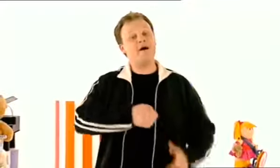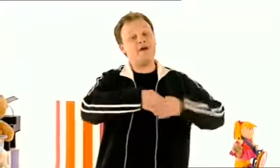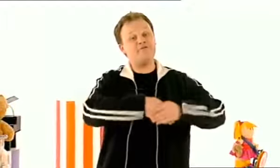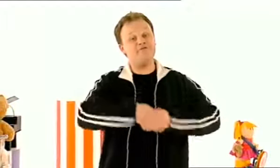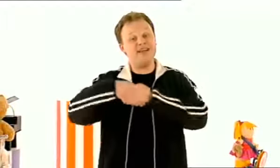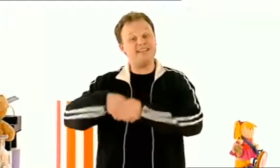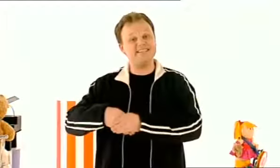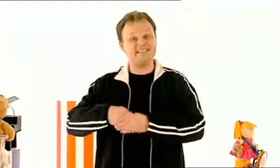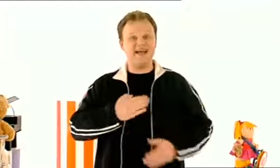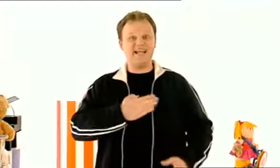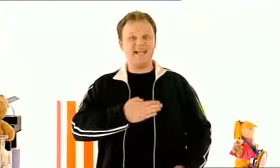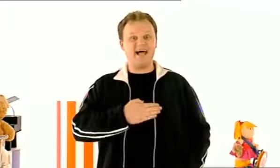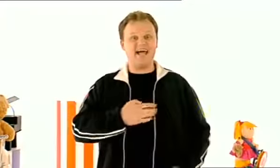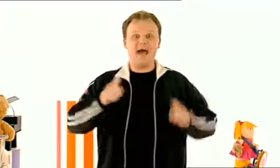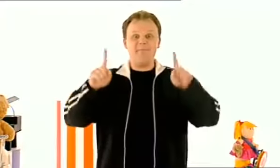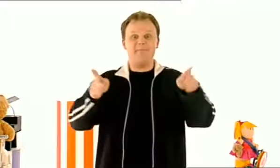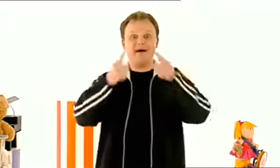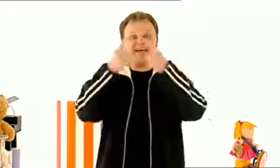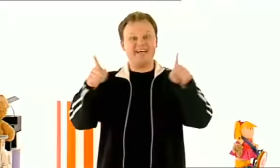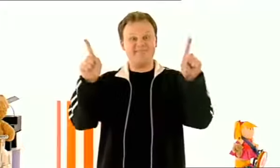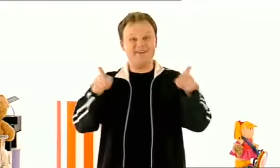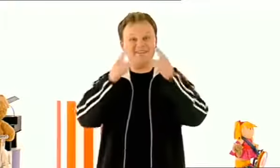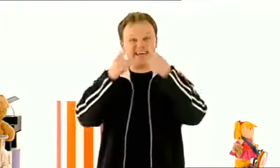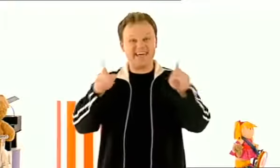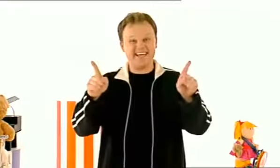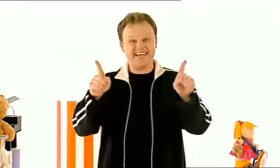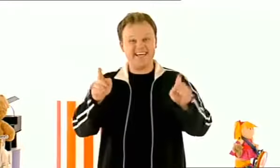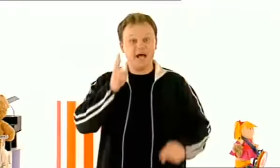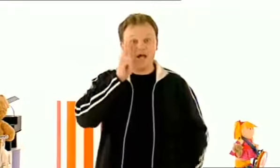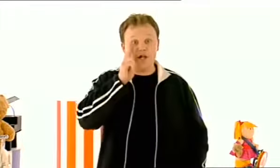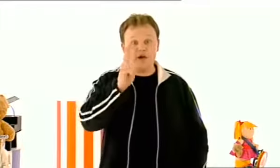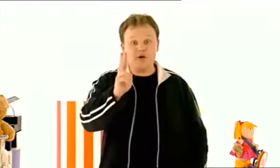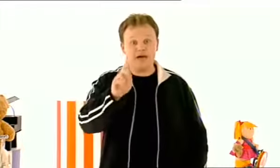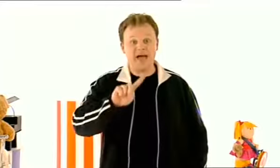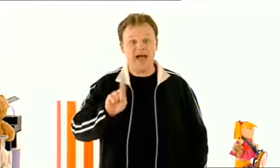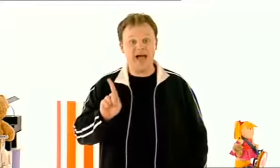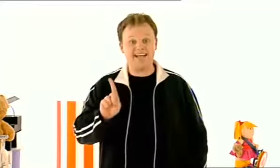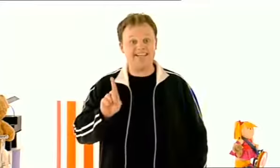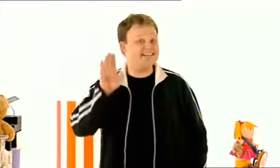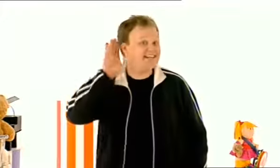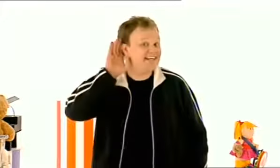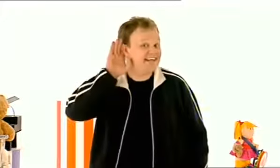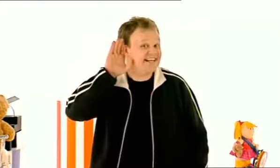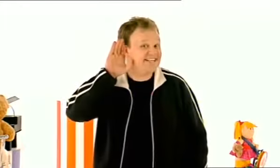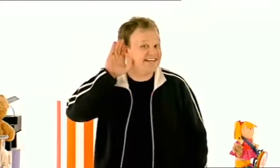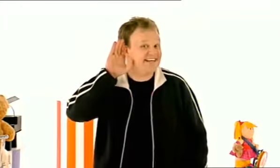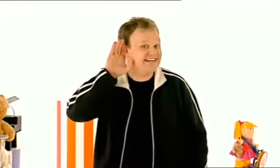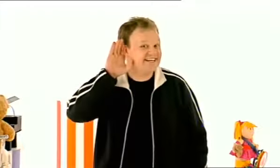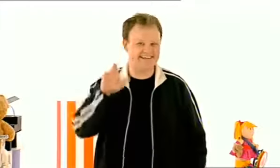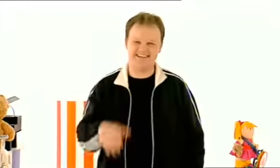My friends like making music. Look and listen.